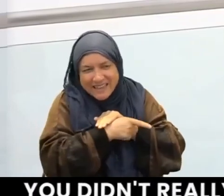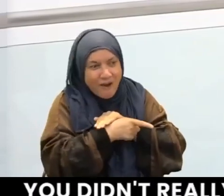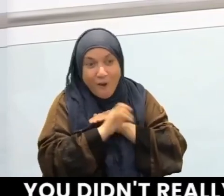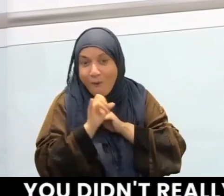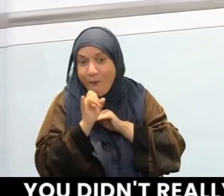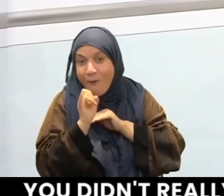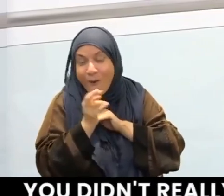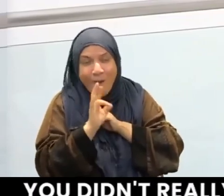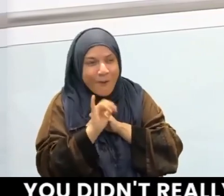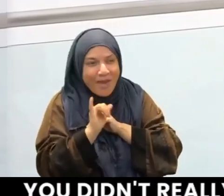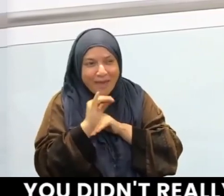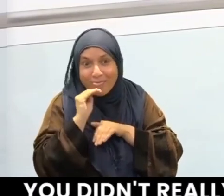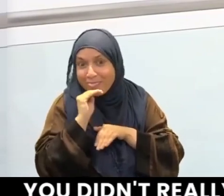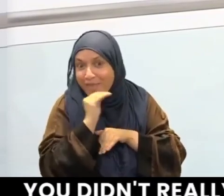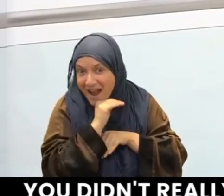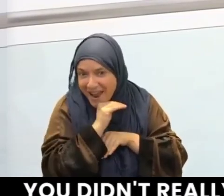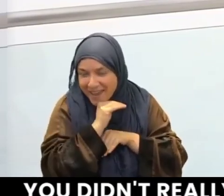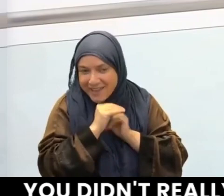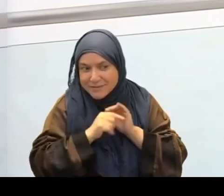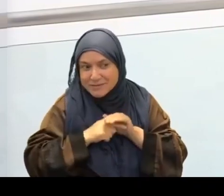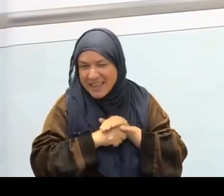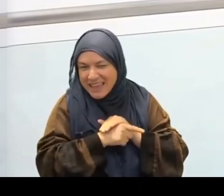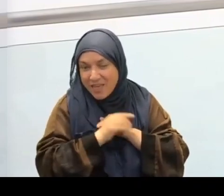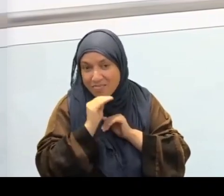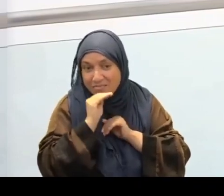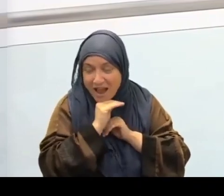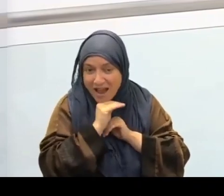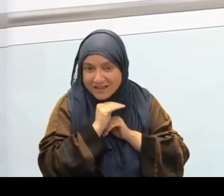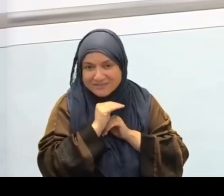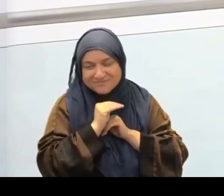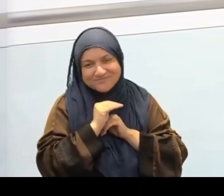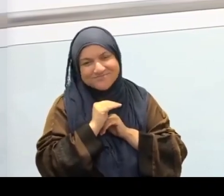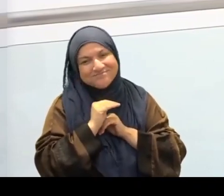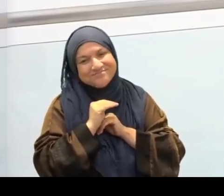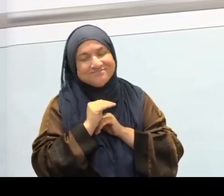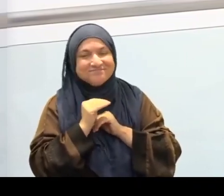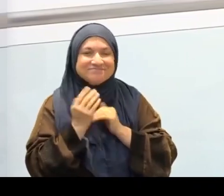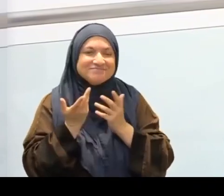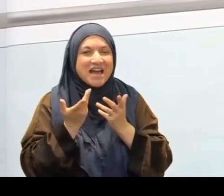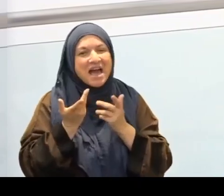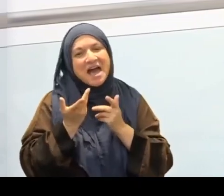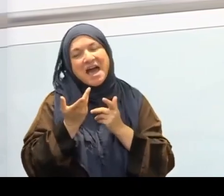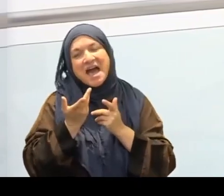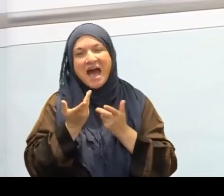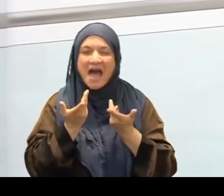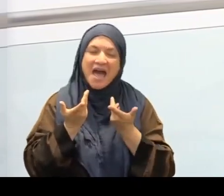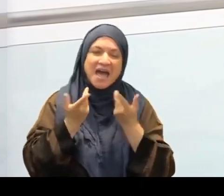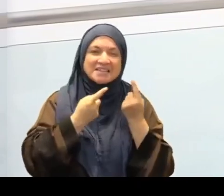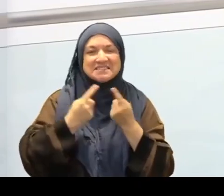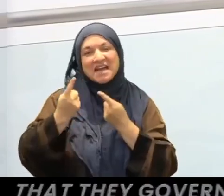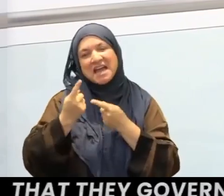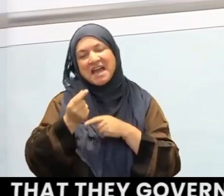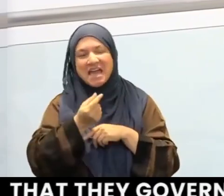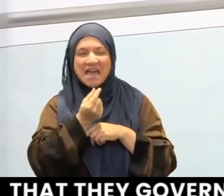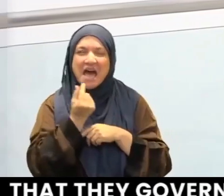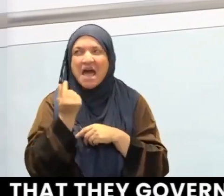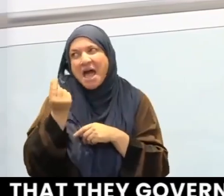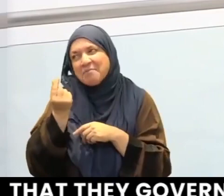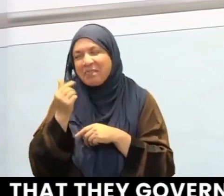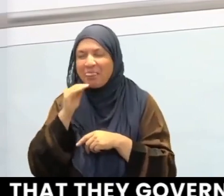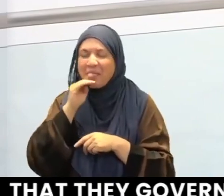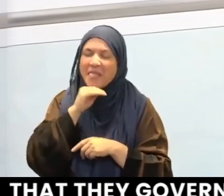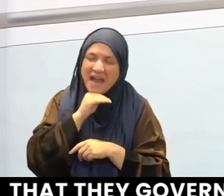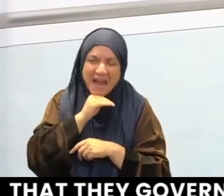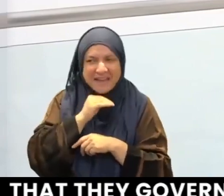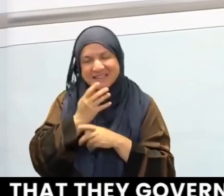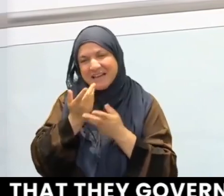didn't really break your promise, but you kind of did. Because a haya refers to a person having a sense of shame and decency that they govern themselves by,